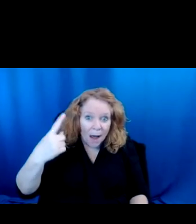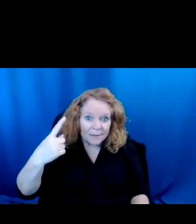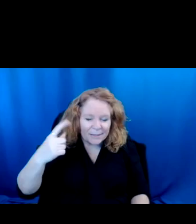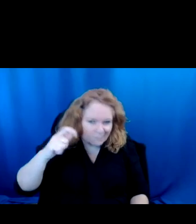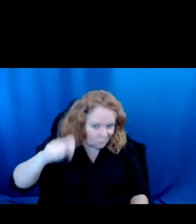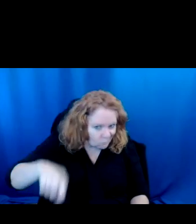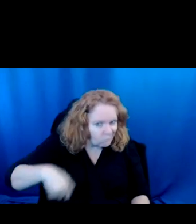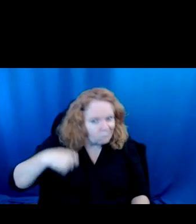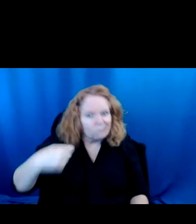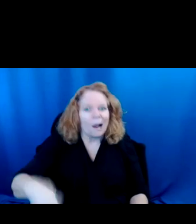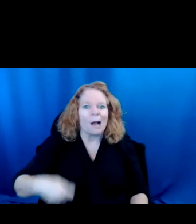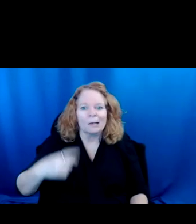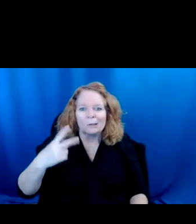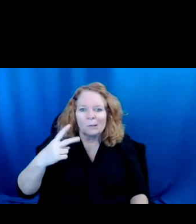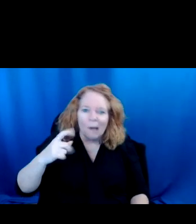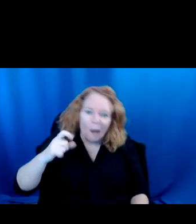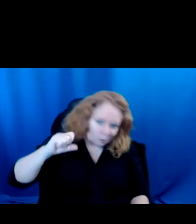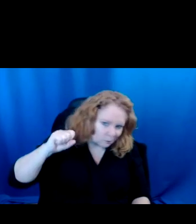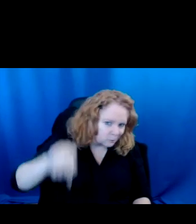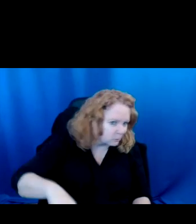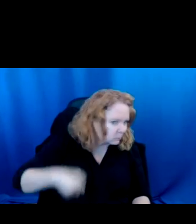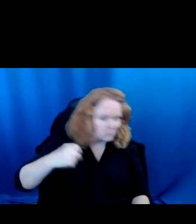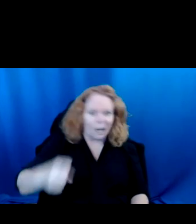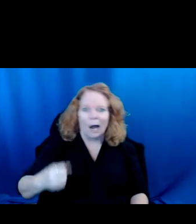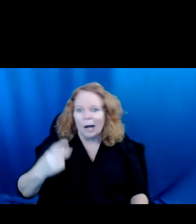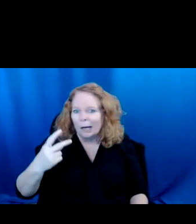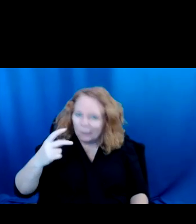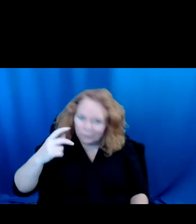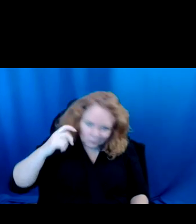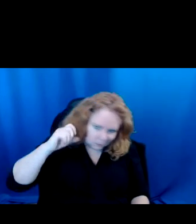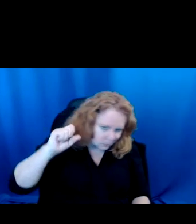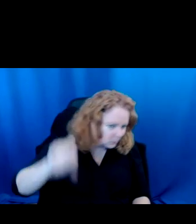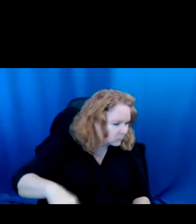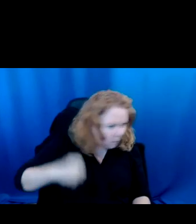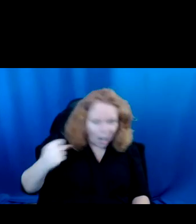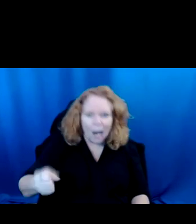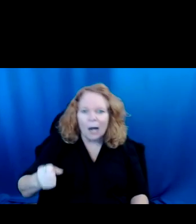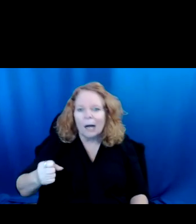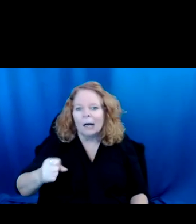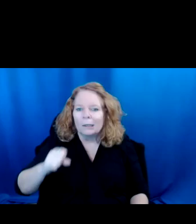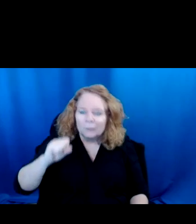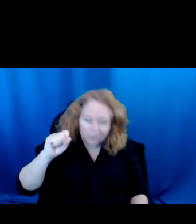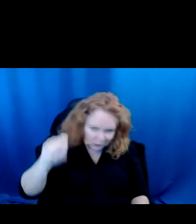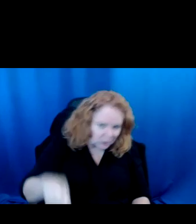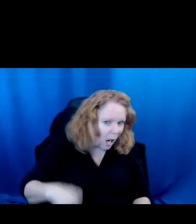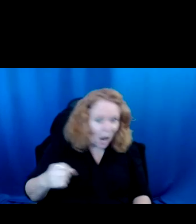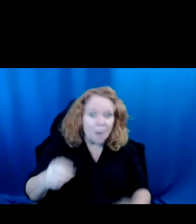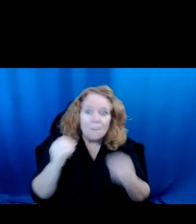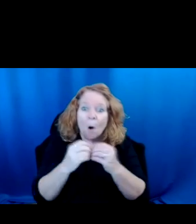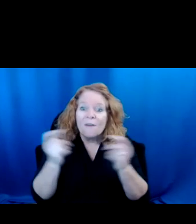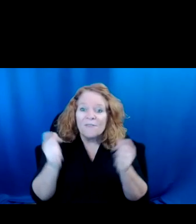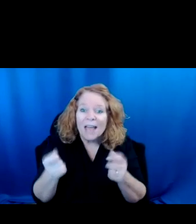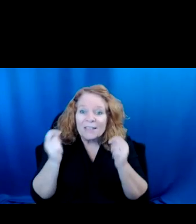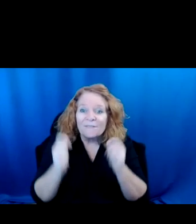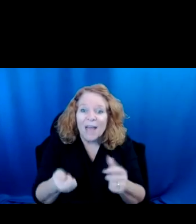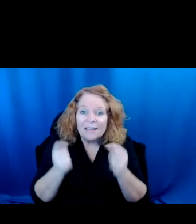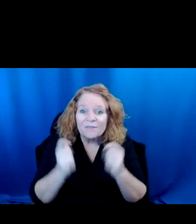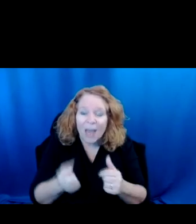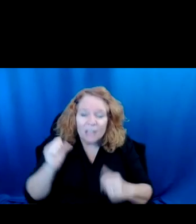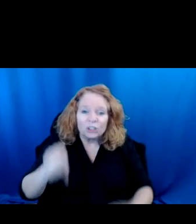Creak, creak, creak, creak. Faster, faster,